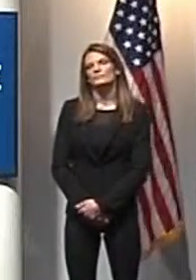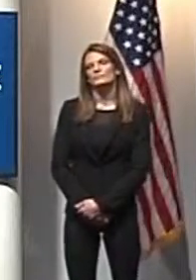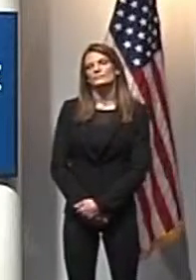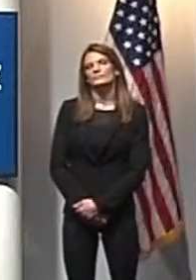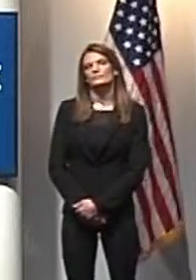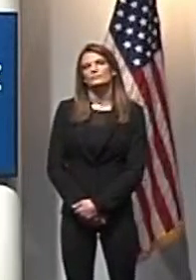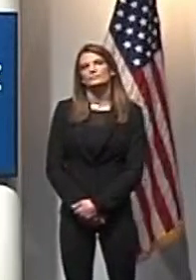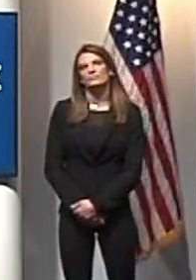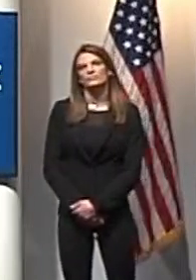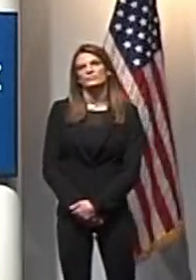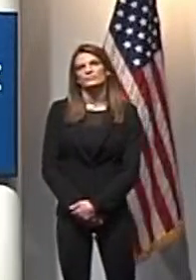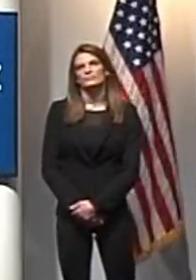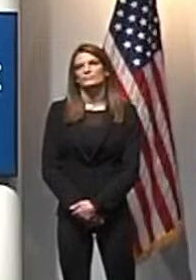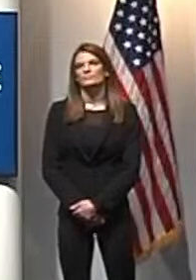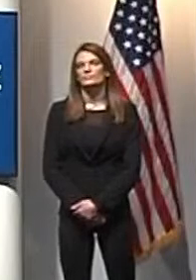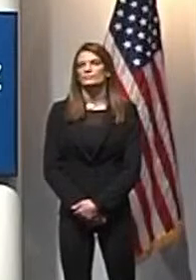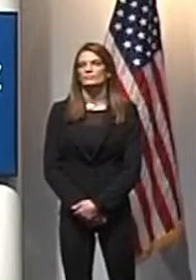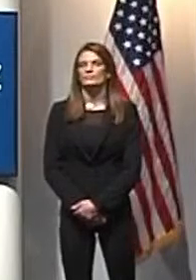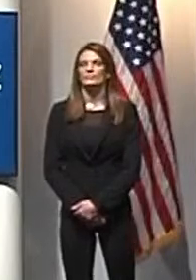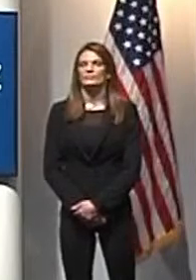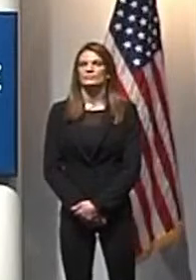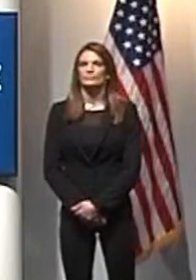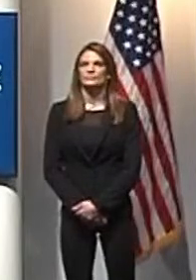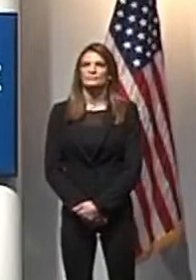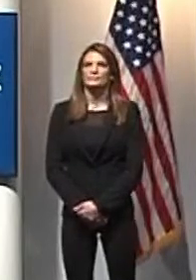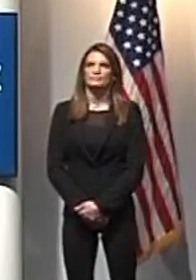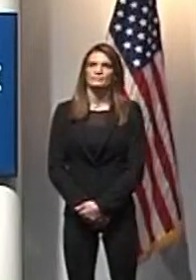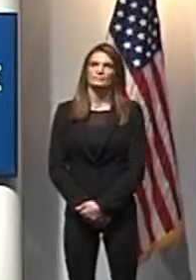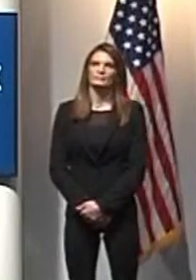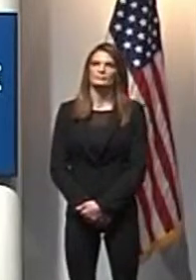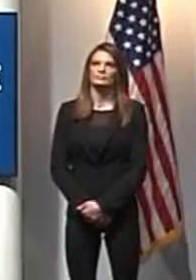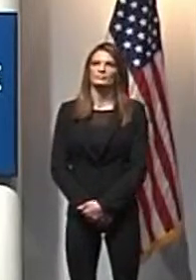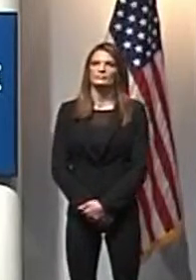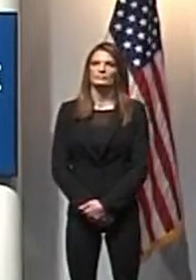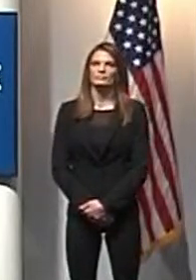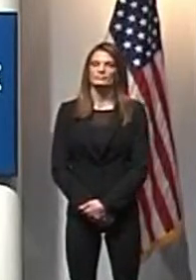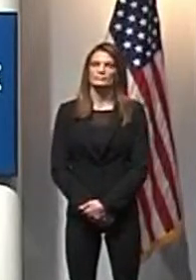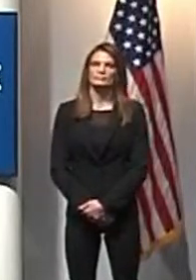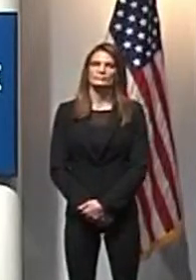10, 9, 8, 7, 6.